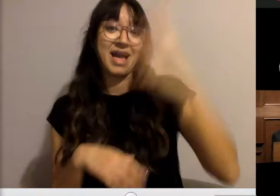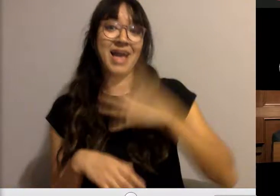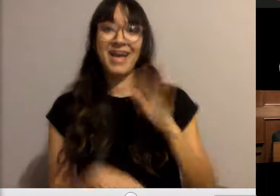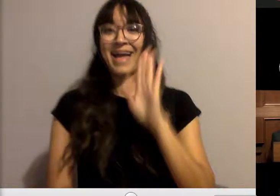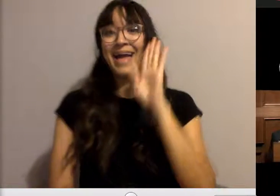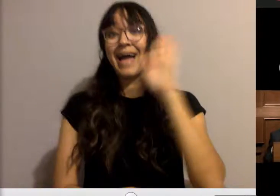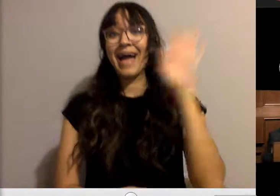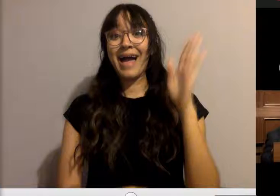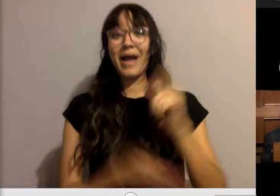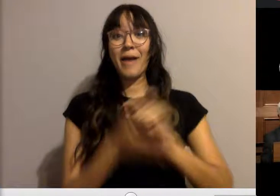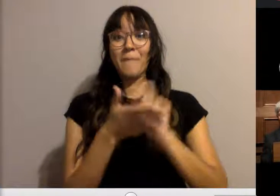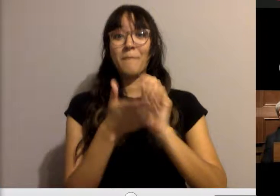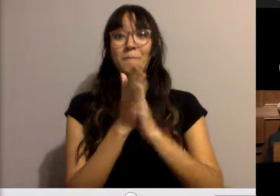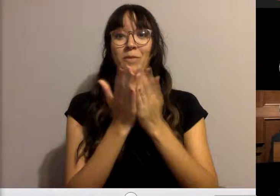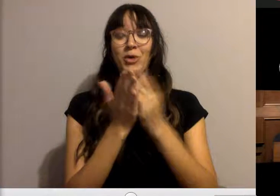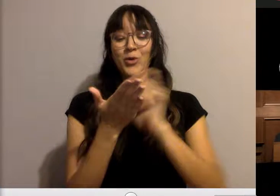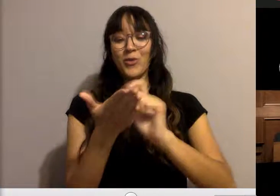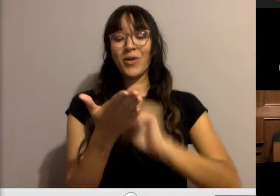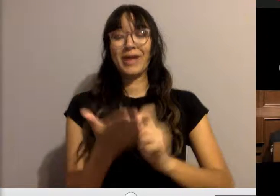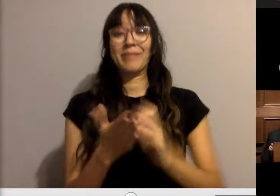buy it.